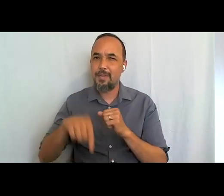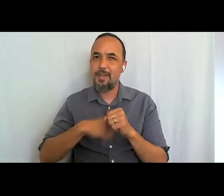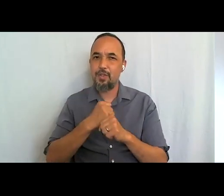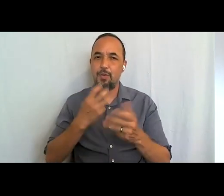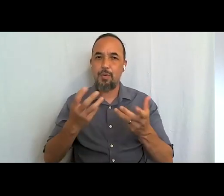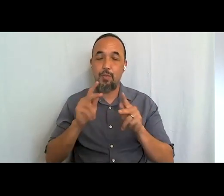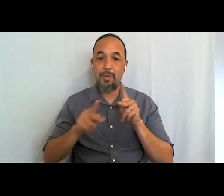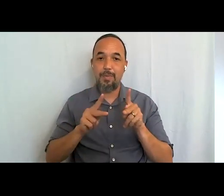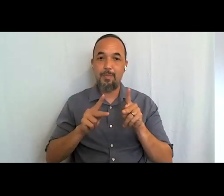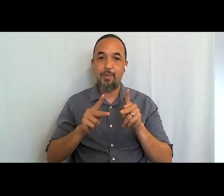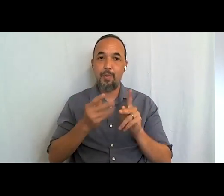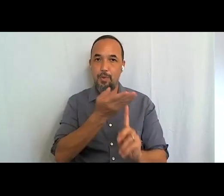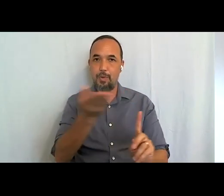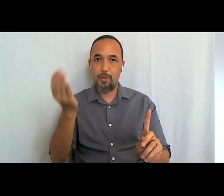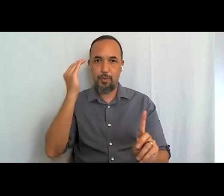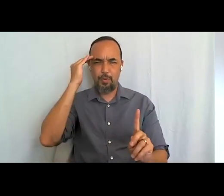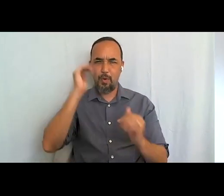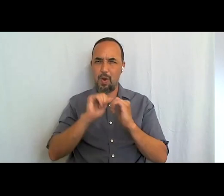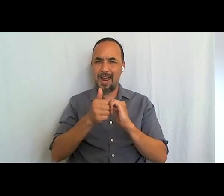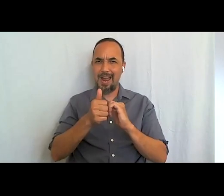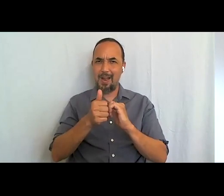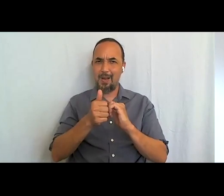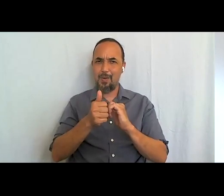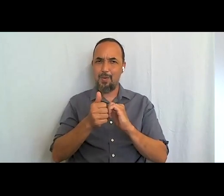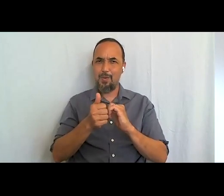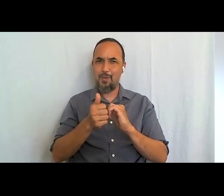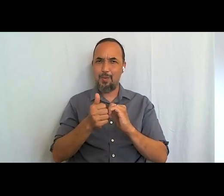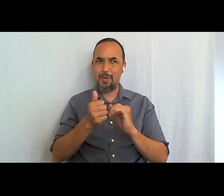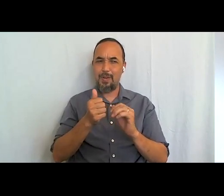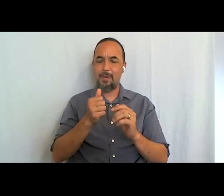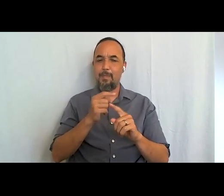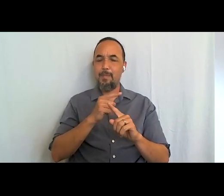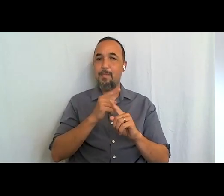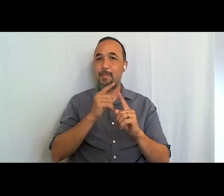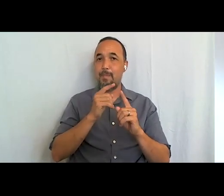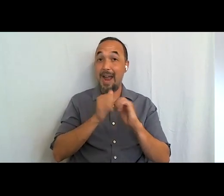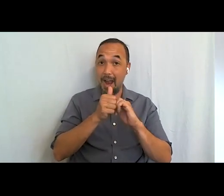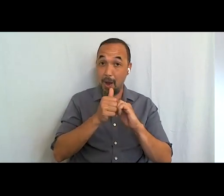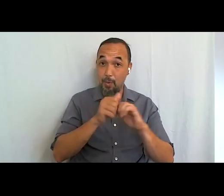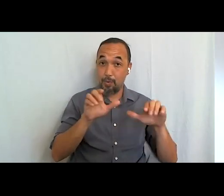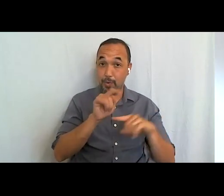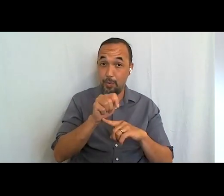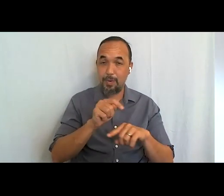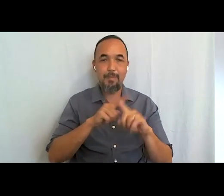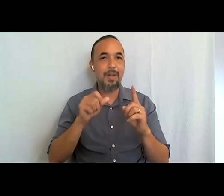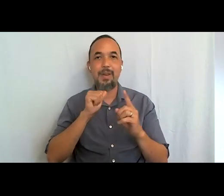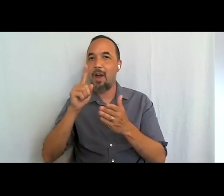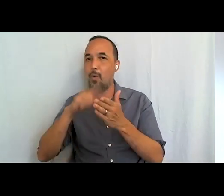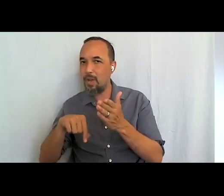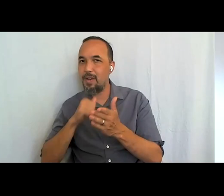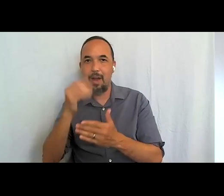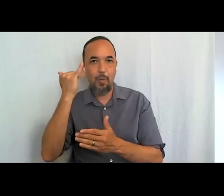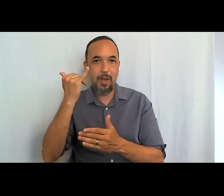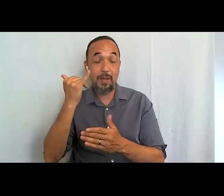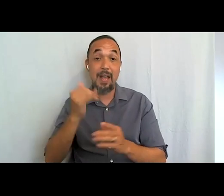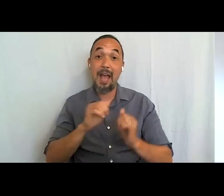know how it works, but not what or why, because you never know. But the more you know how it